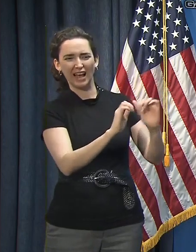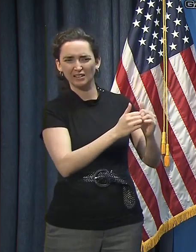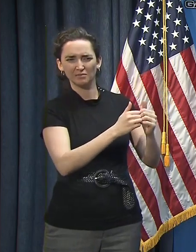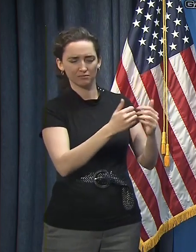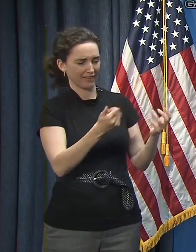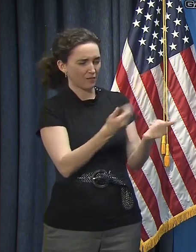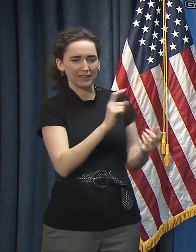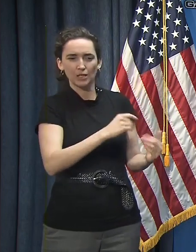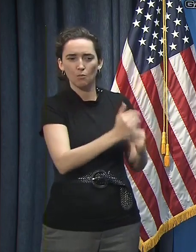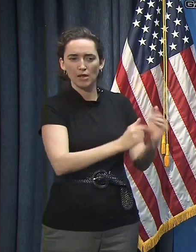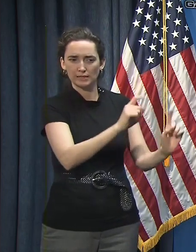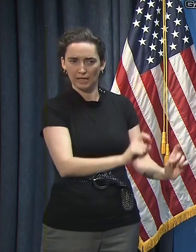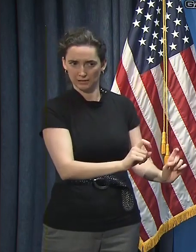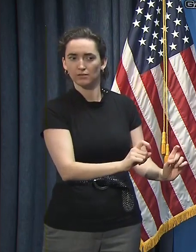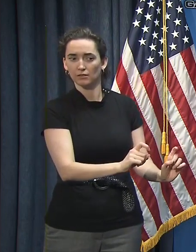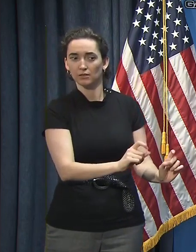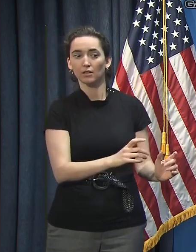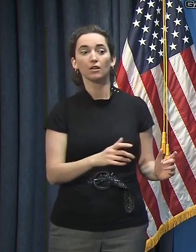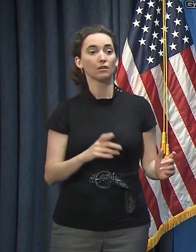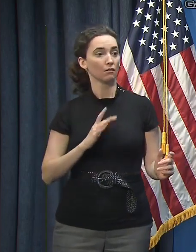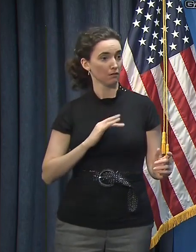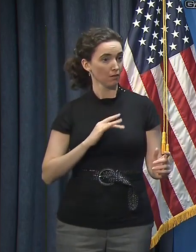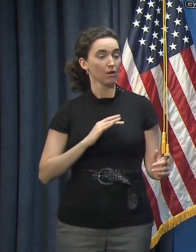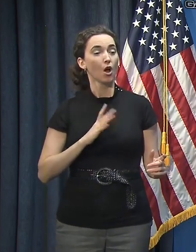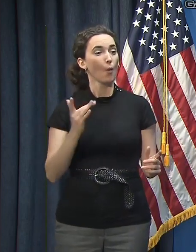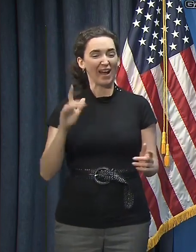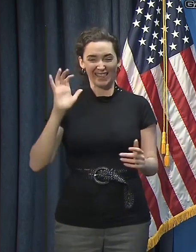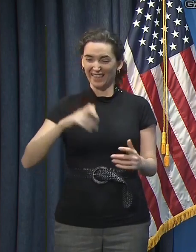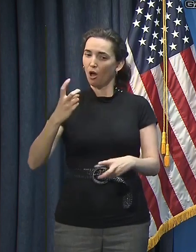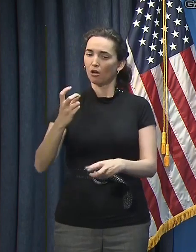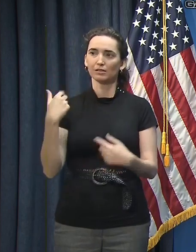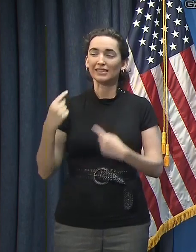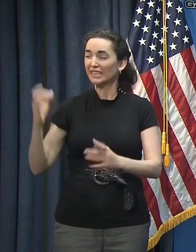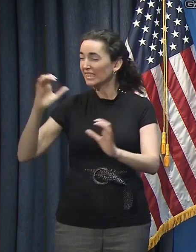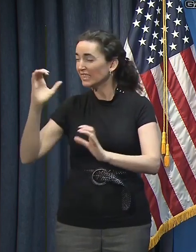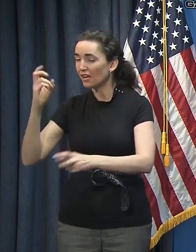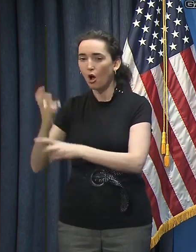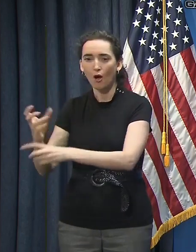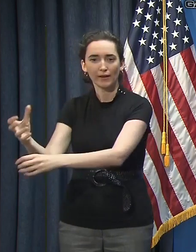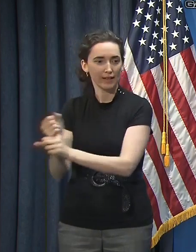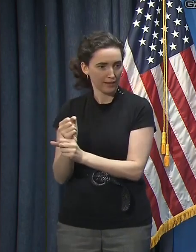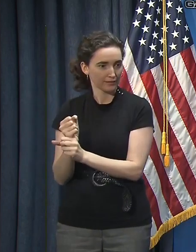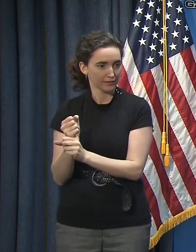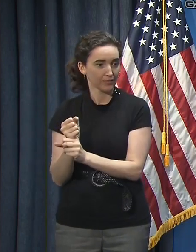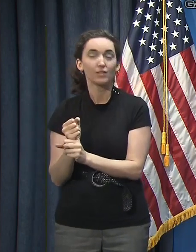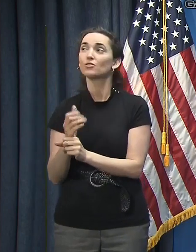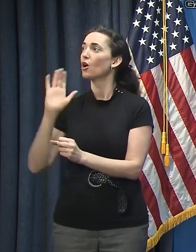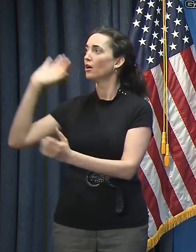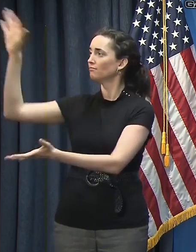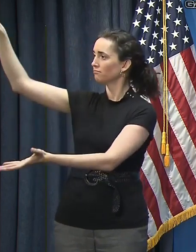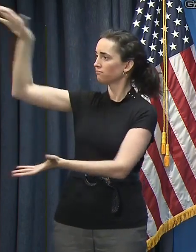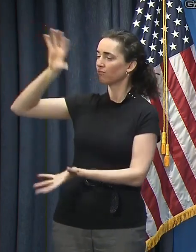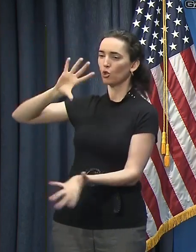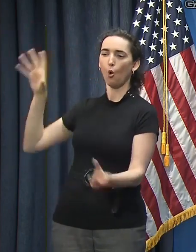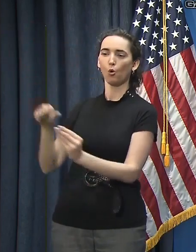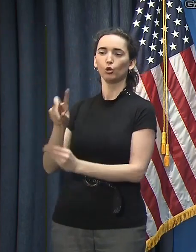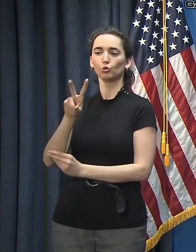by the way, great news, because these are the things that have been hardest to get. And so the 200,000 that we